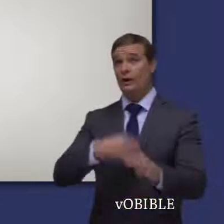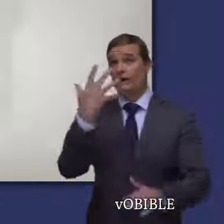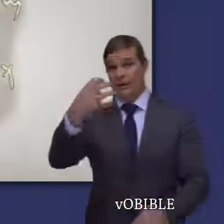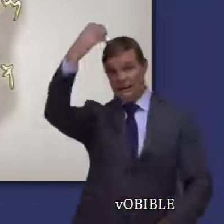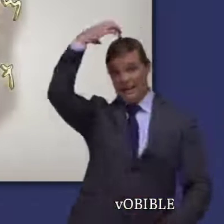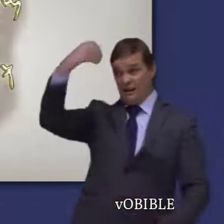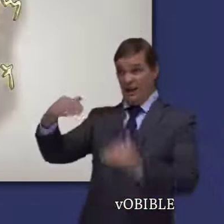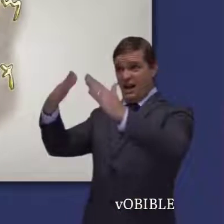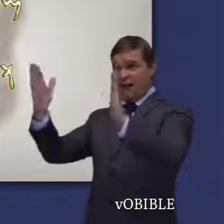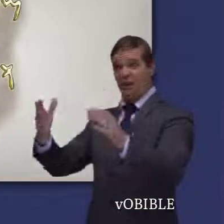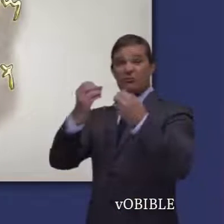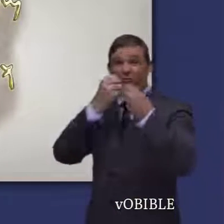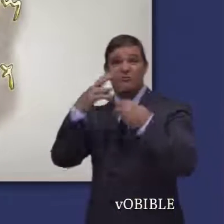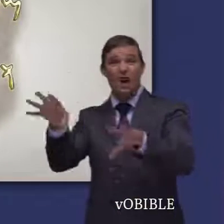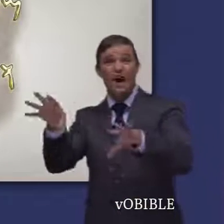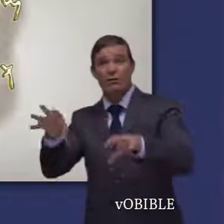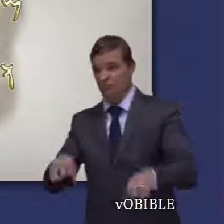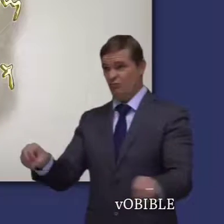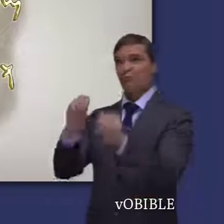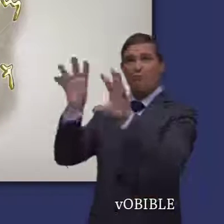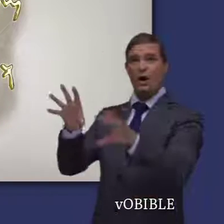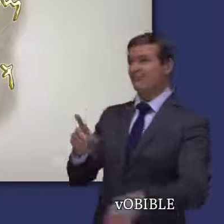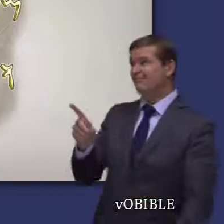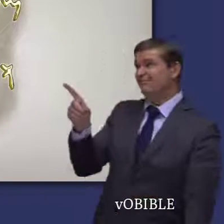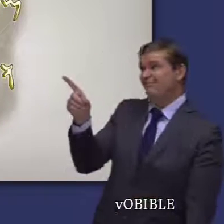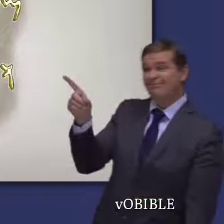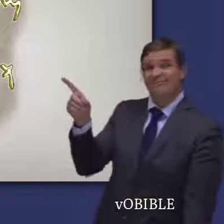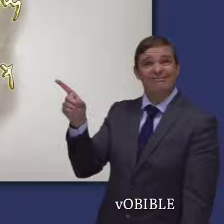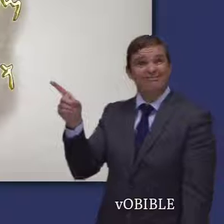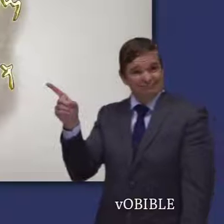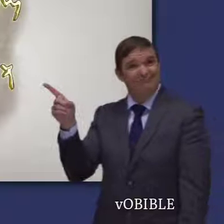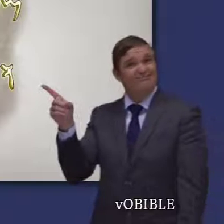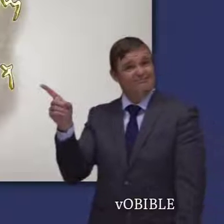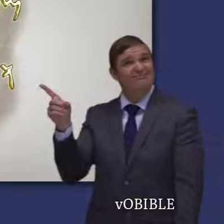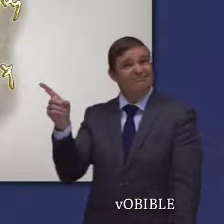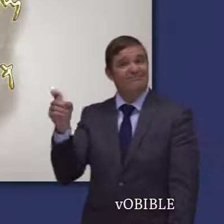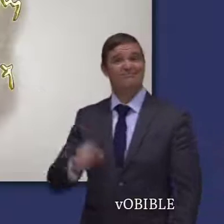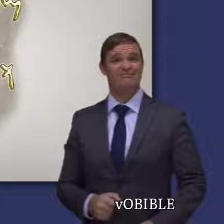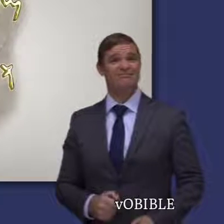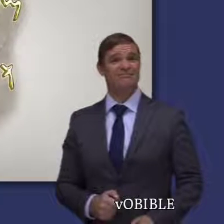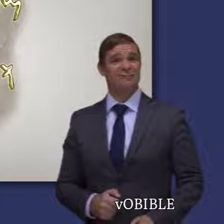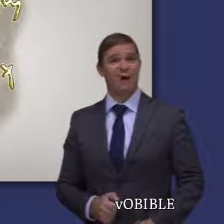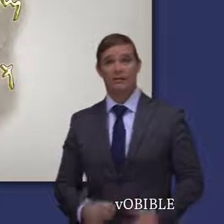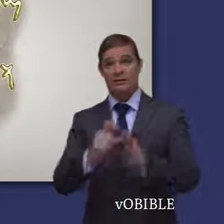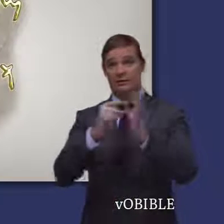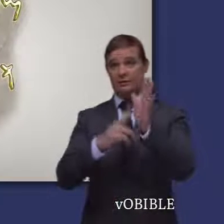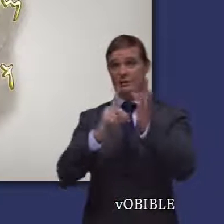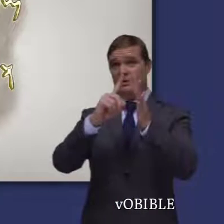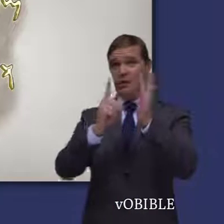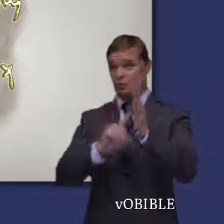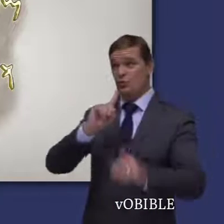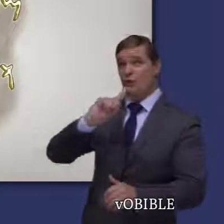Chapter 5 relates that handwriting miraculously appears on the wall of the palace where Babylonian King Belshazzar holds a